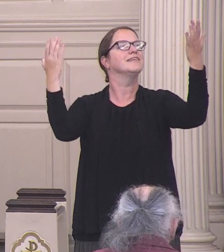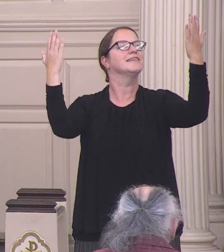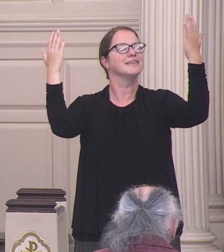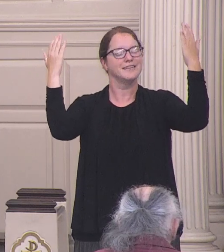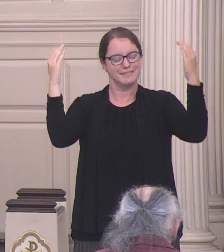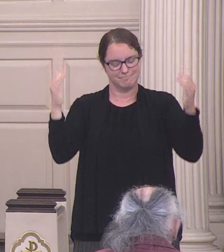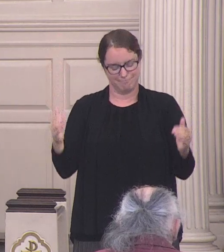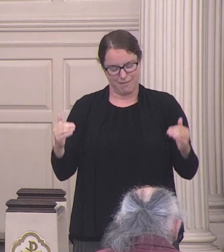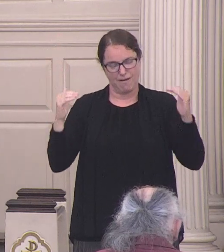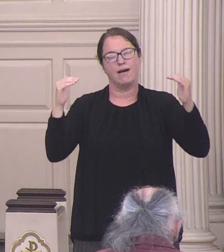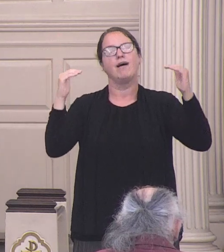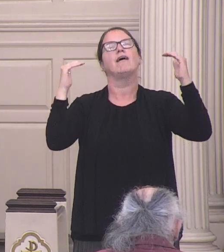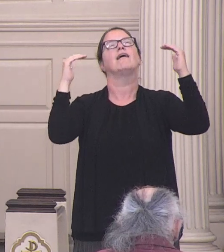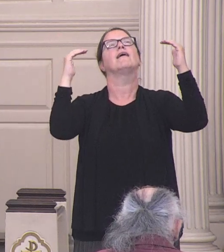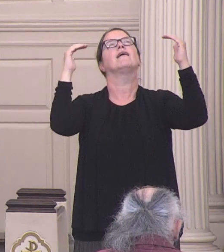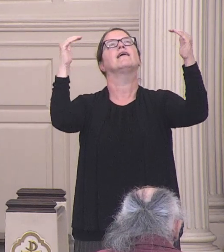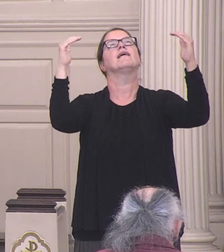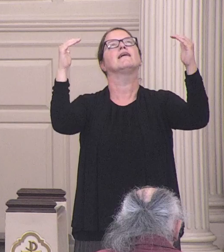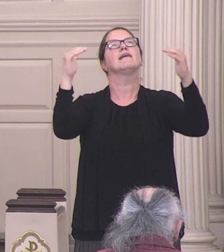Lord.